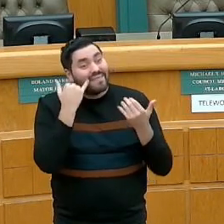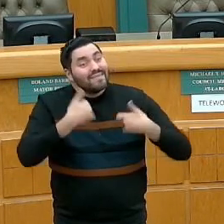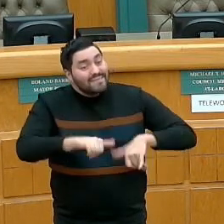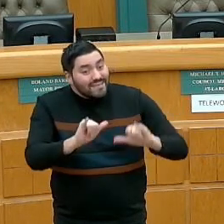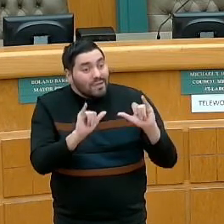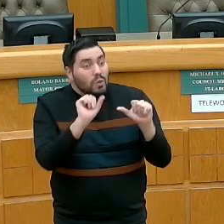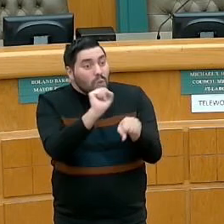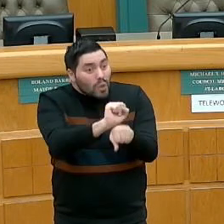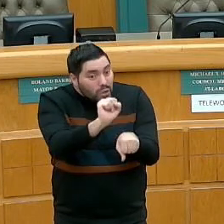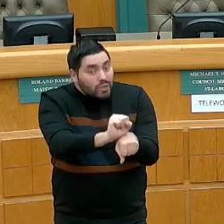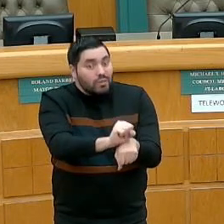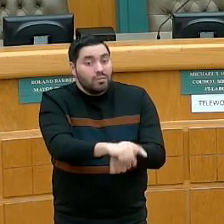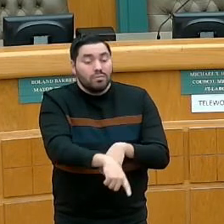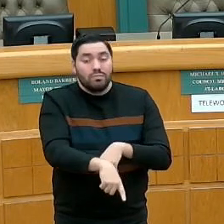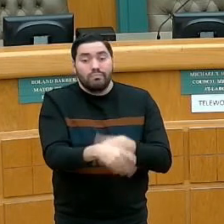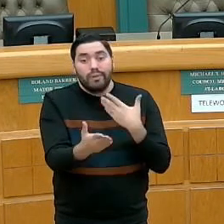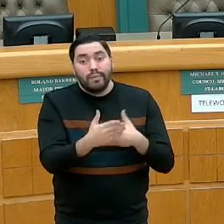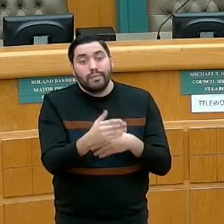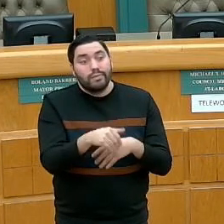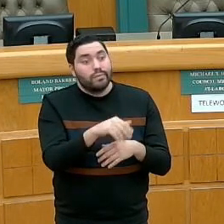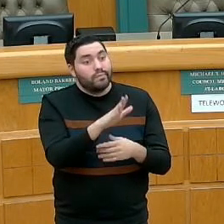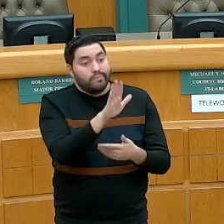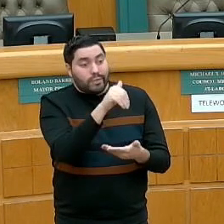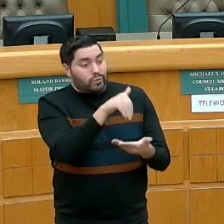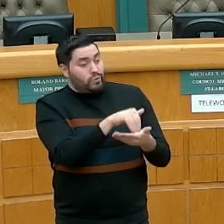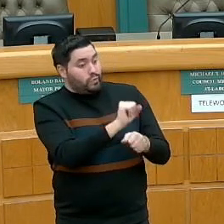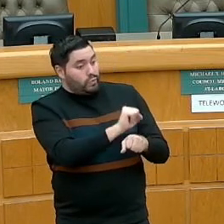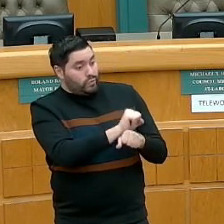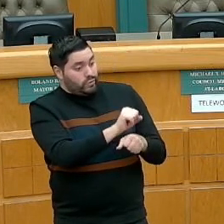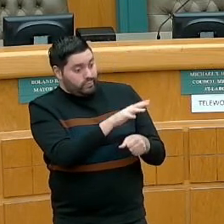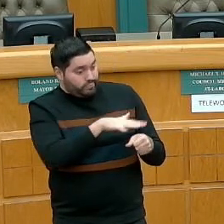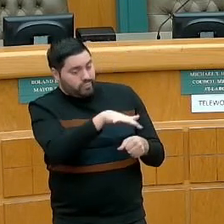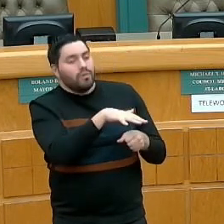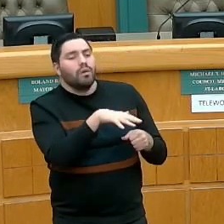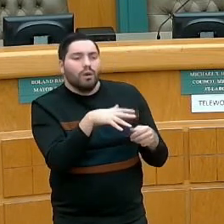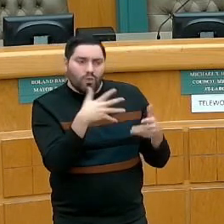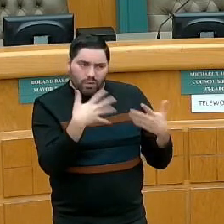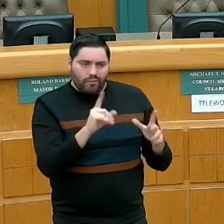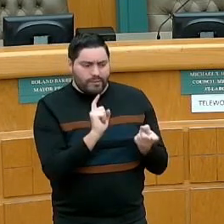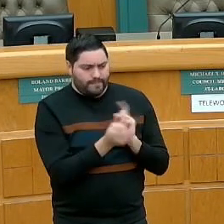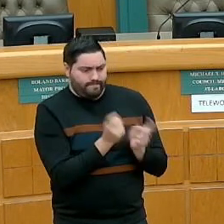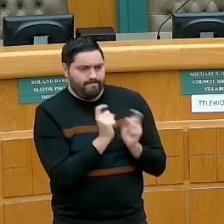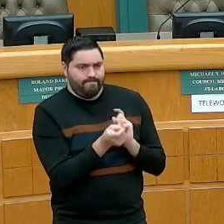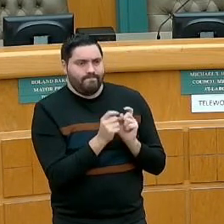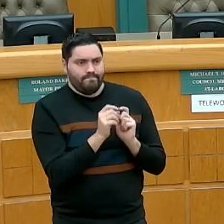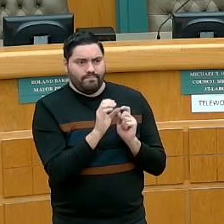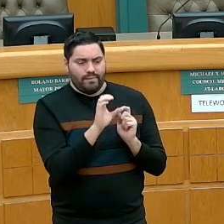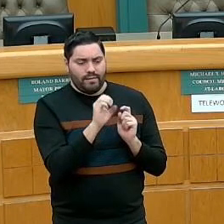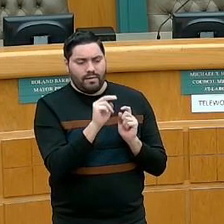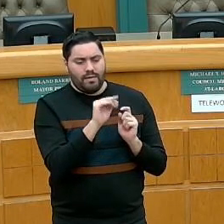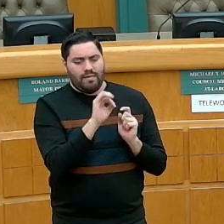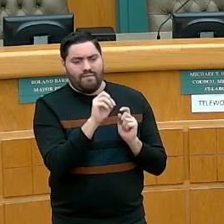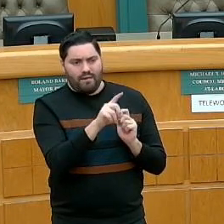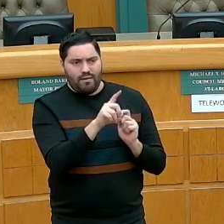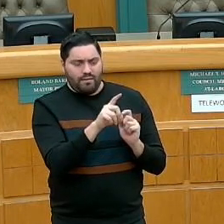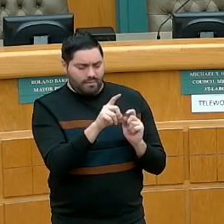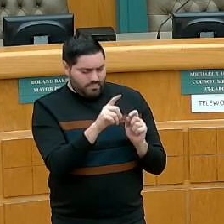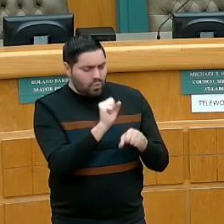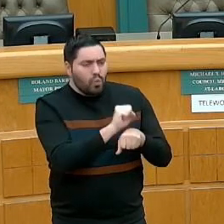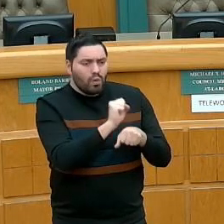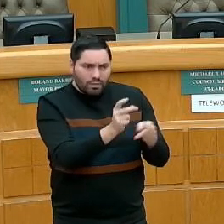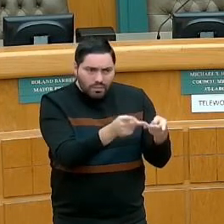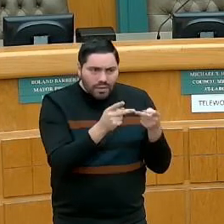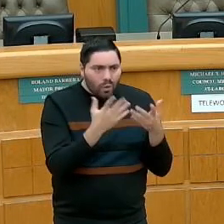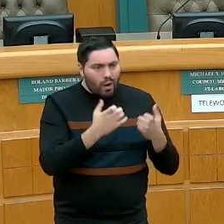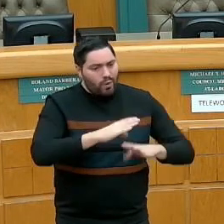working in your workplace, if it's an essential work function. So we've adjusted confined workspaces to meet public health and